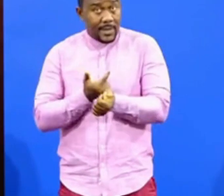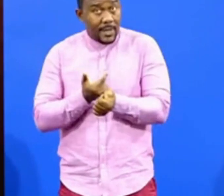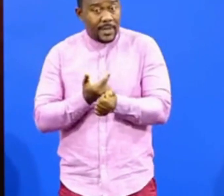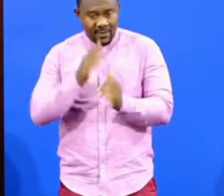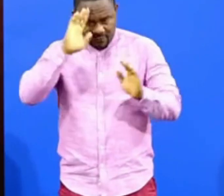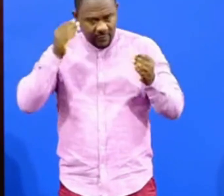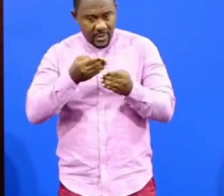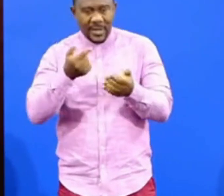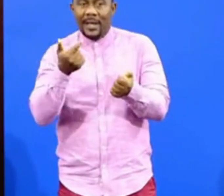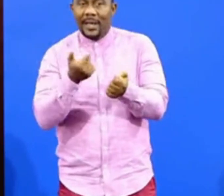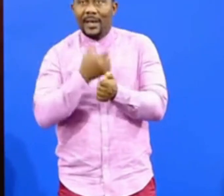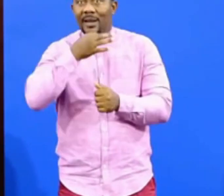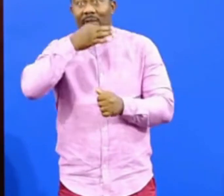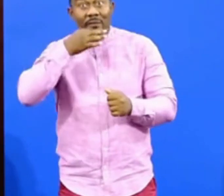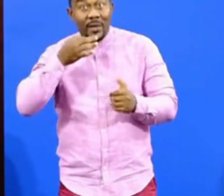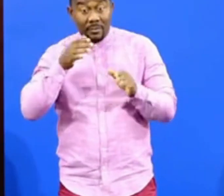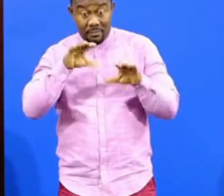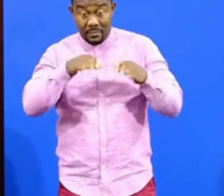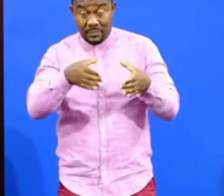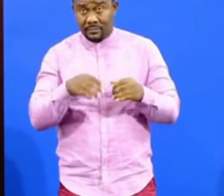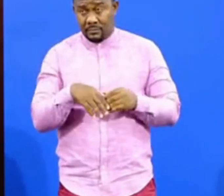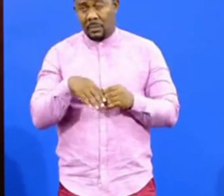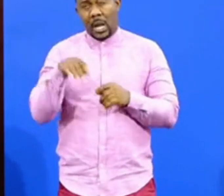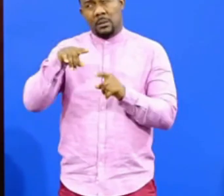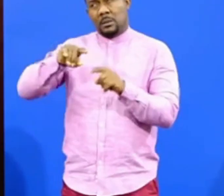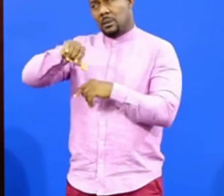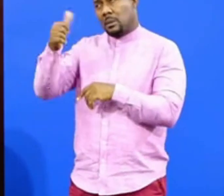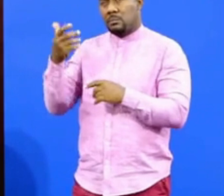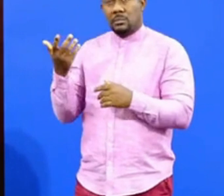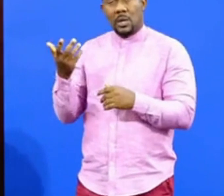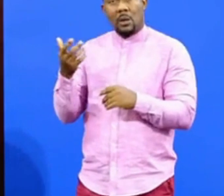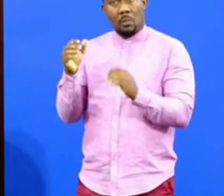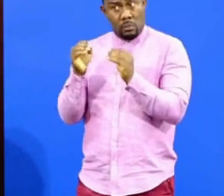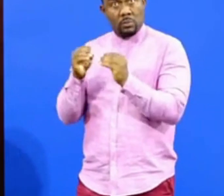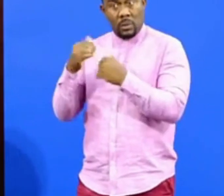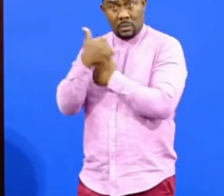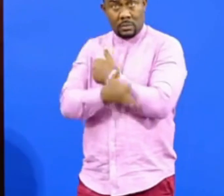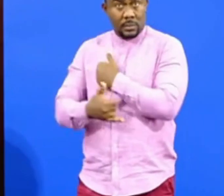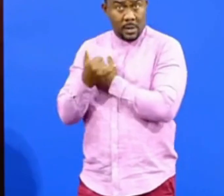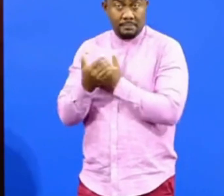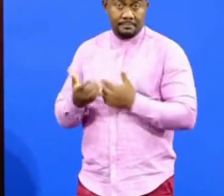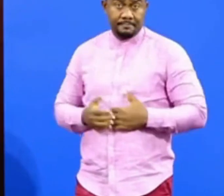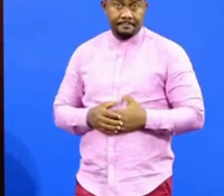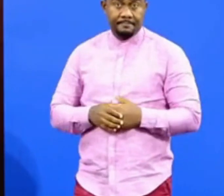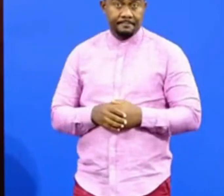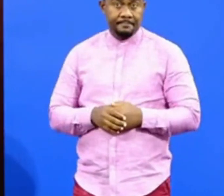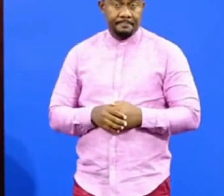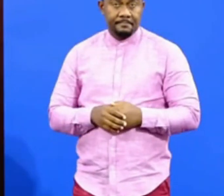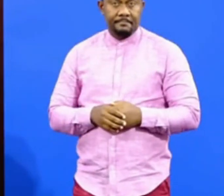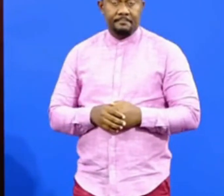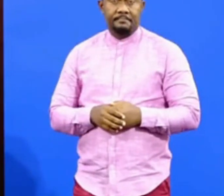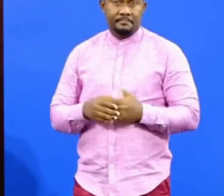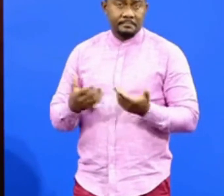farmers, but the next phase, when we talk about the region, we want to start with landlocked countries. We're already doing cross-border trade